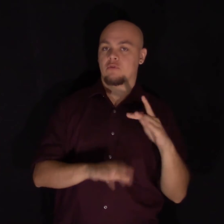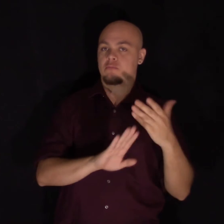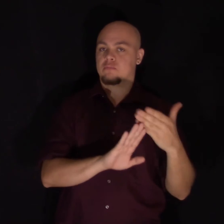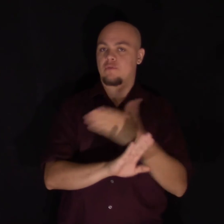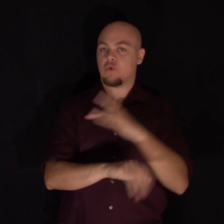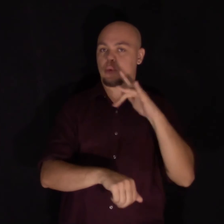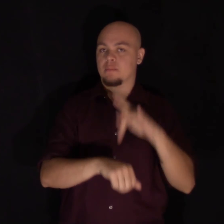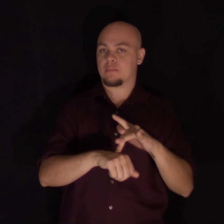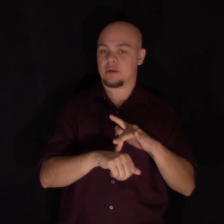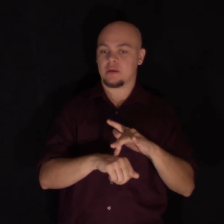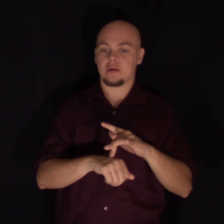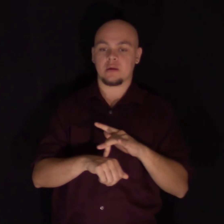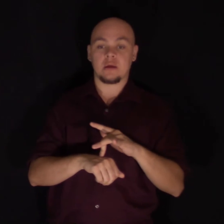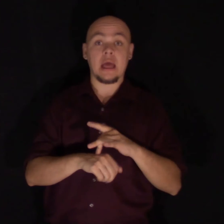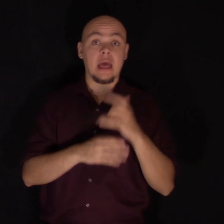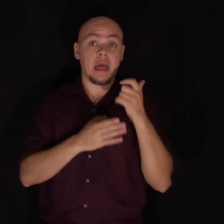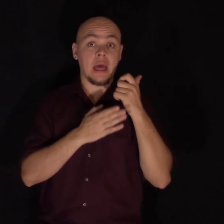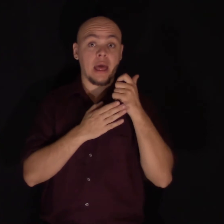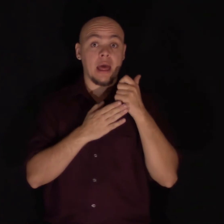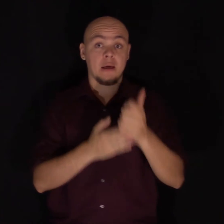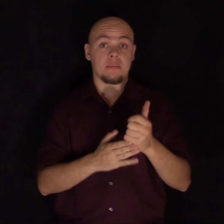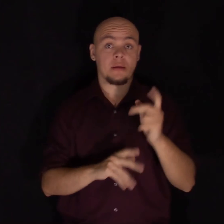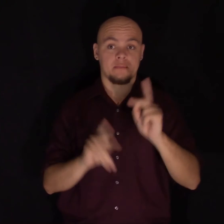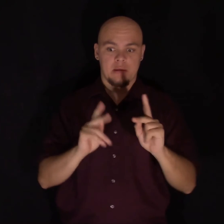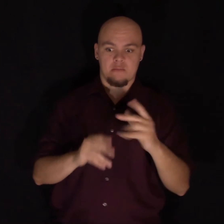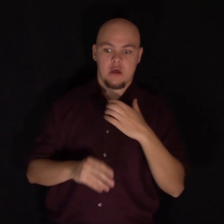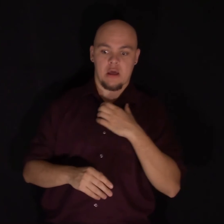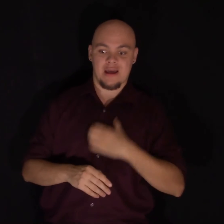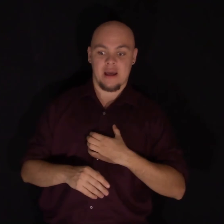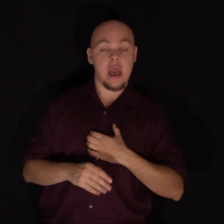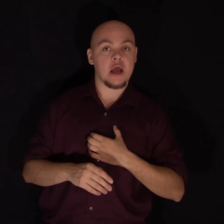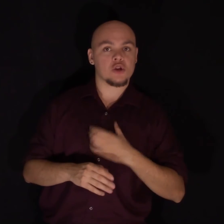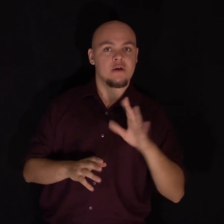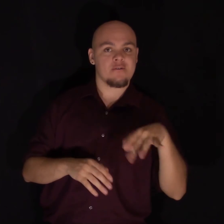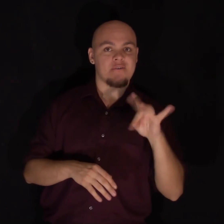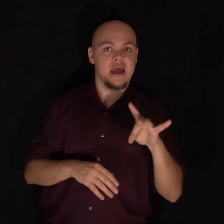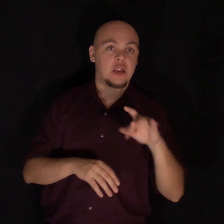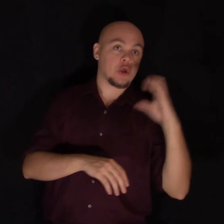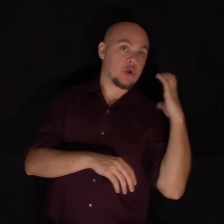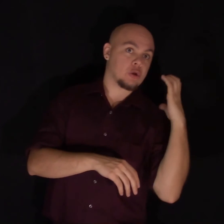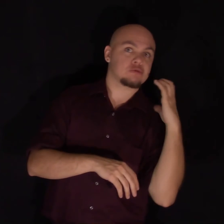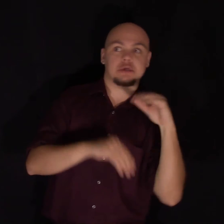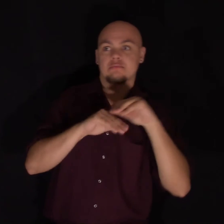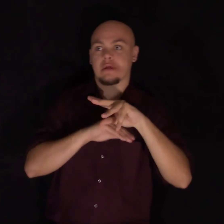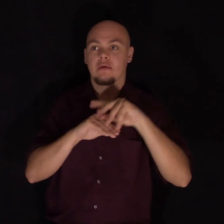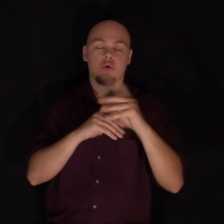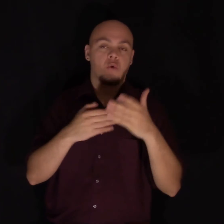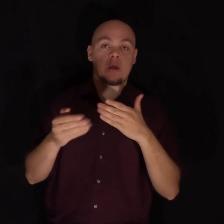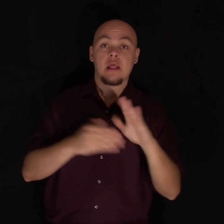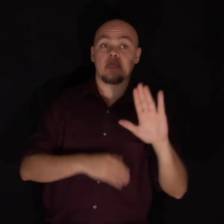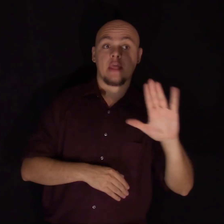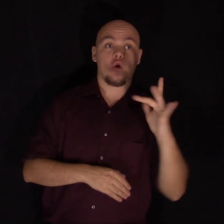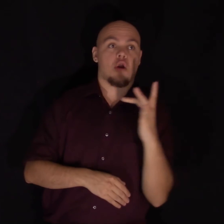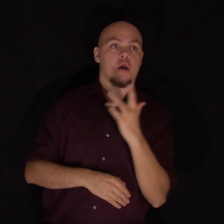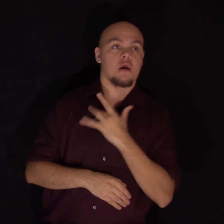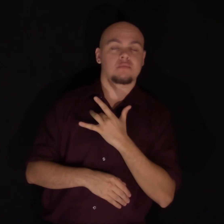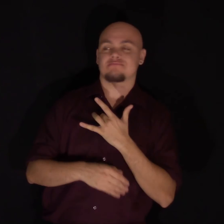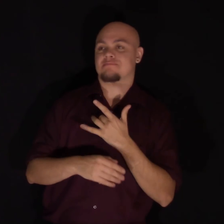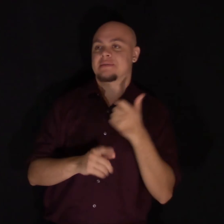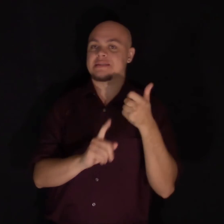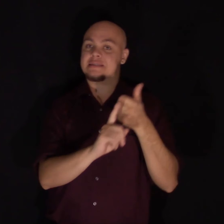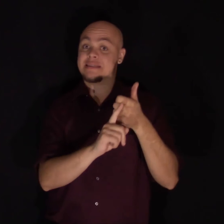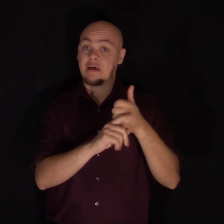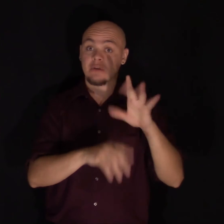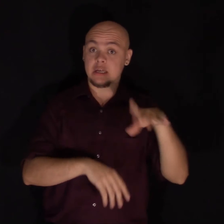industry has sprung up around helping people find their passions, right? Books, coaching, webinars, whatever. And their heart's in the right place. It's great. I'm all about